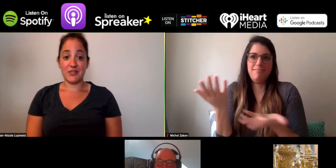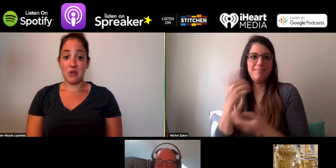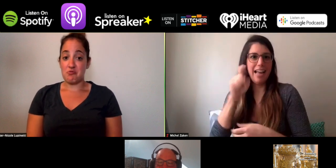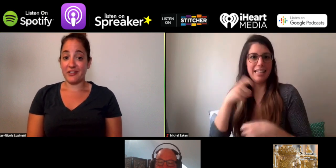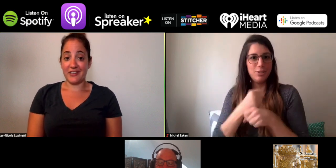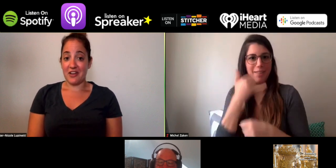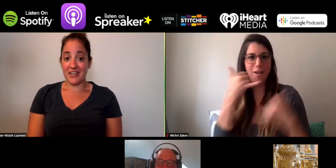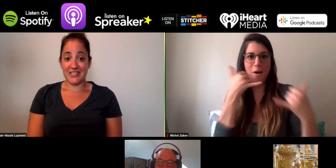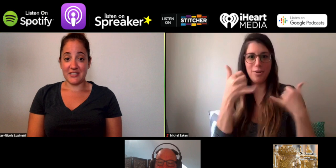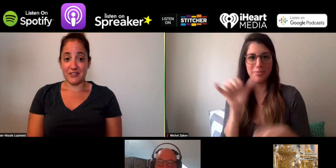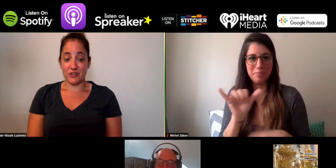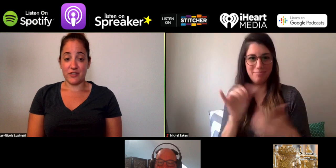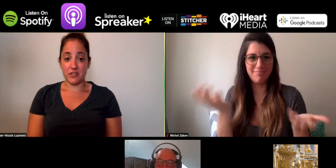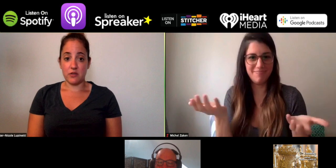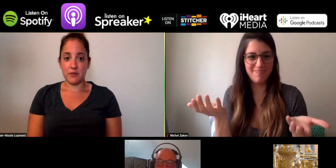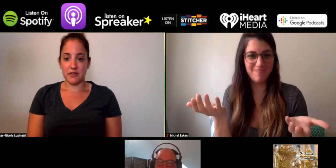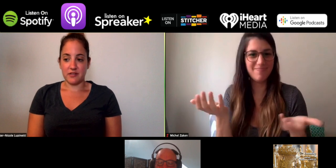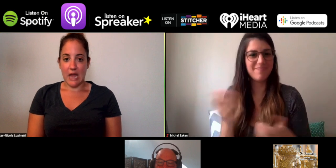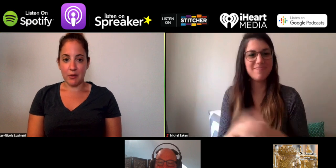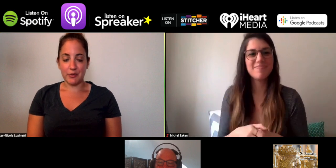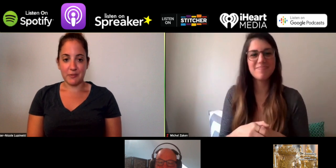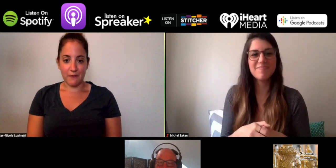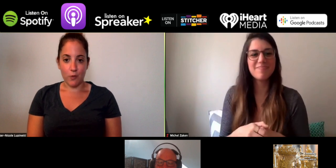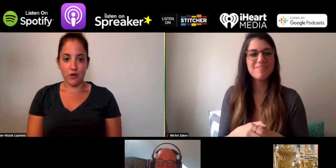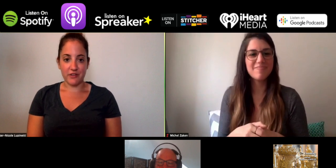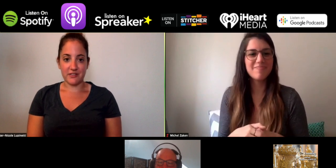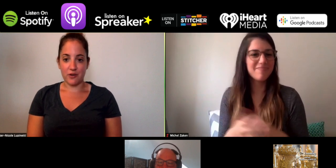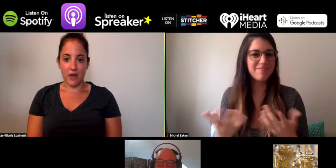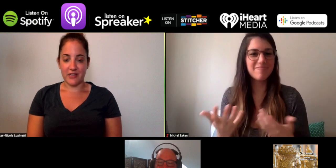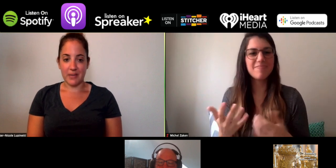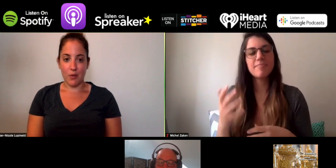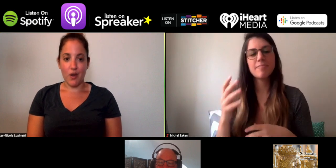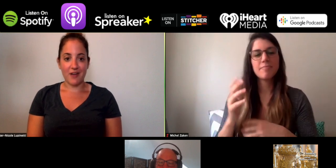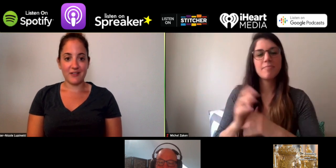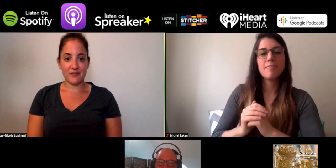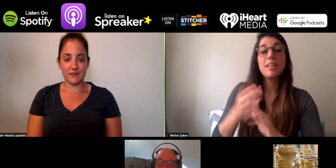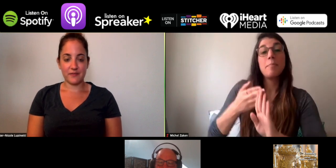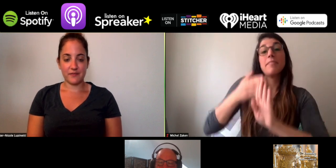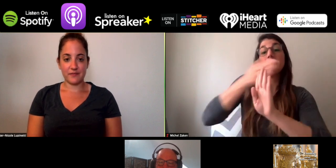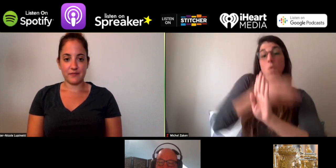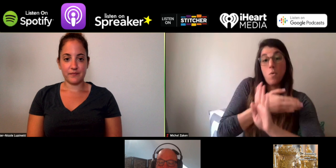So it's a really nice service to use because now I'm able to make phone calls, you know, anytime I want.